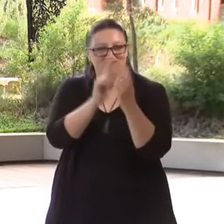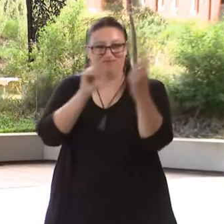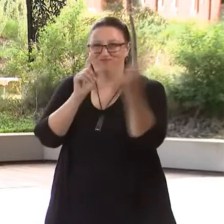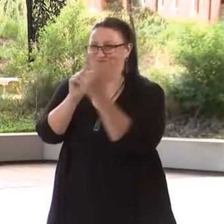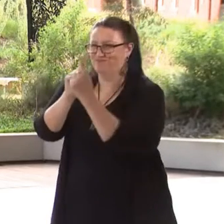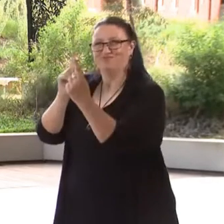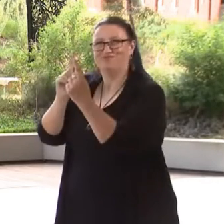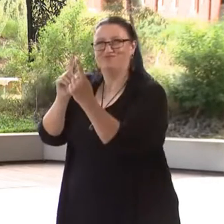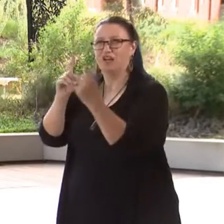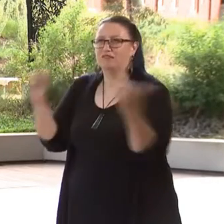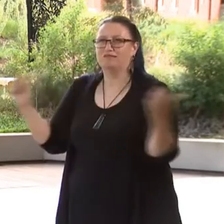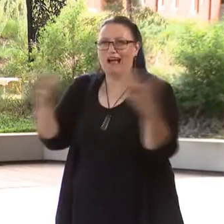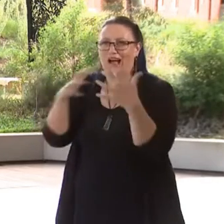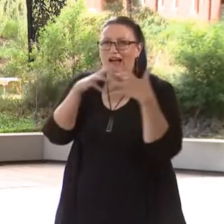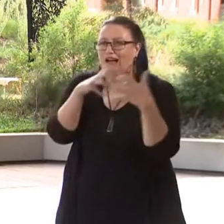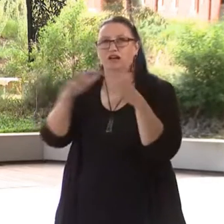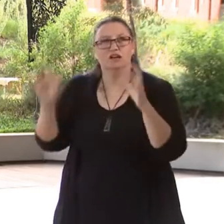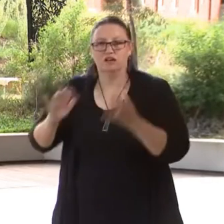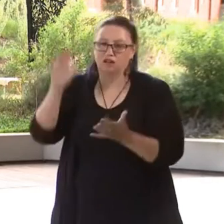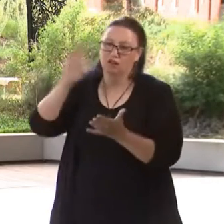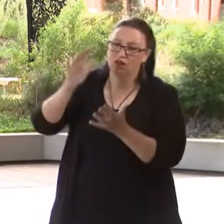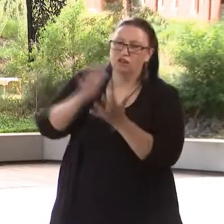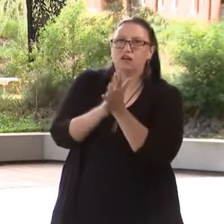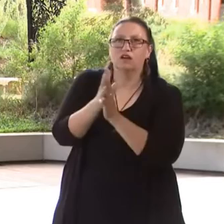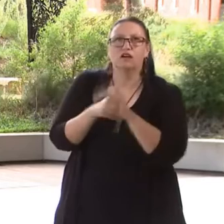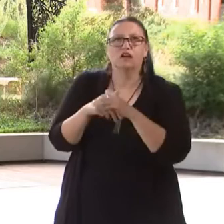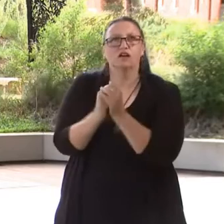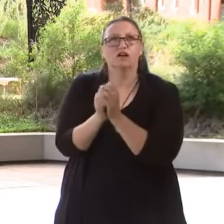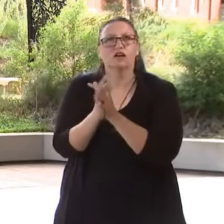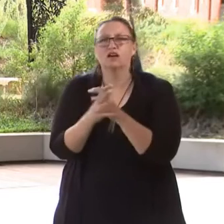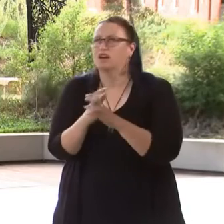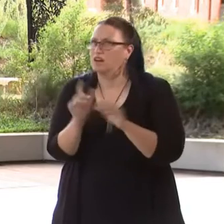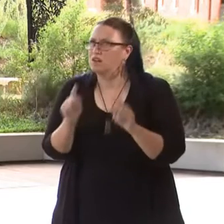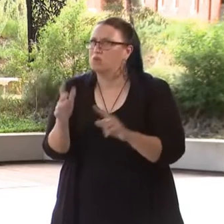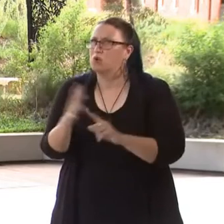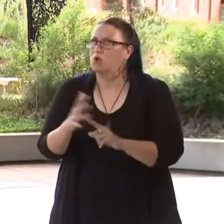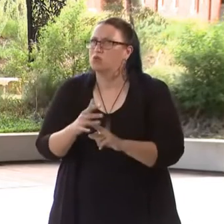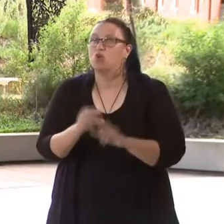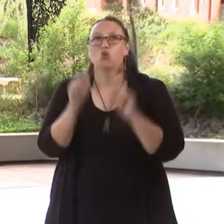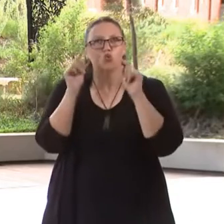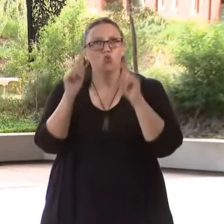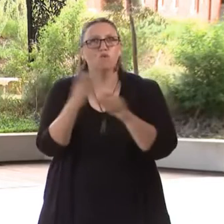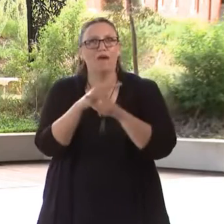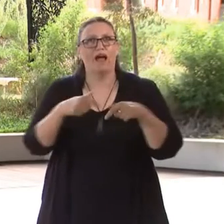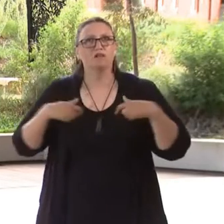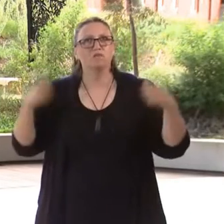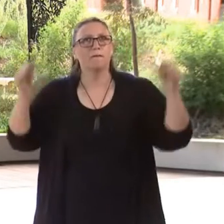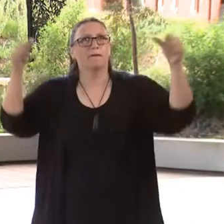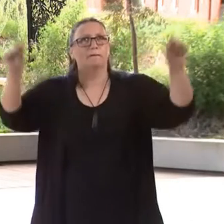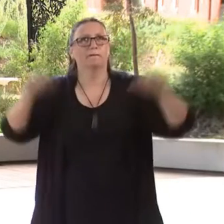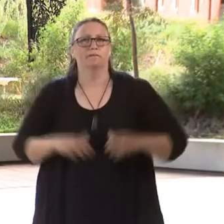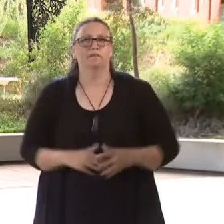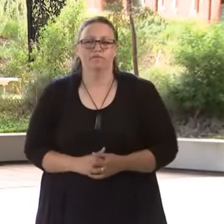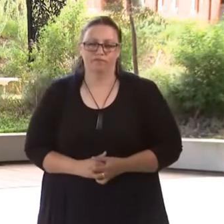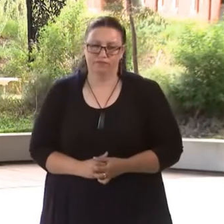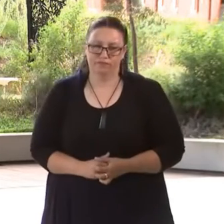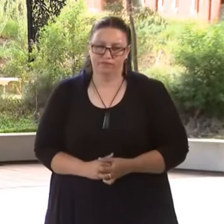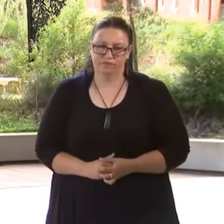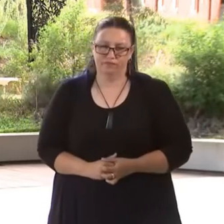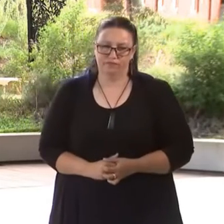distancing, continuing to hand sanitise. Those types of efforts have been the ones that have got us through. New South Wales actually